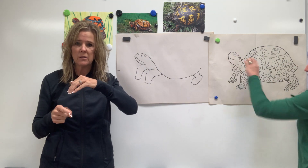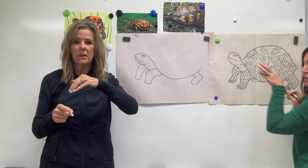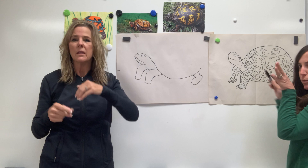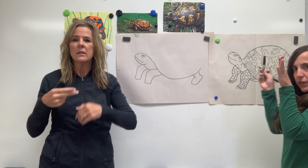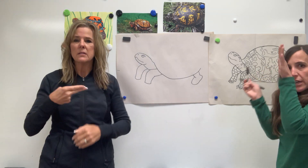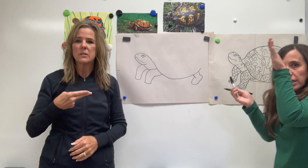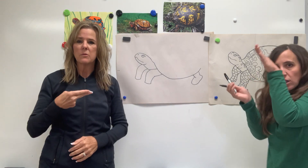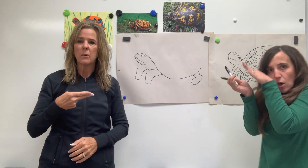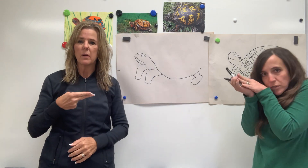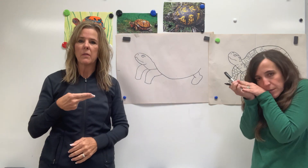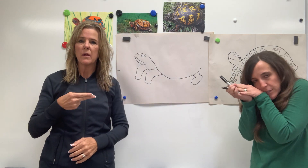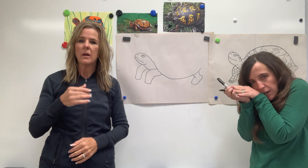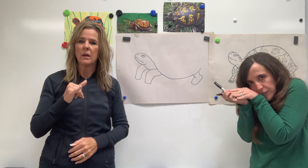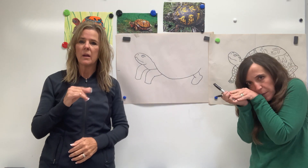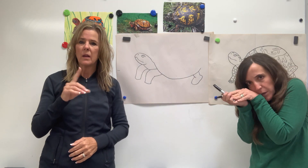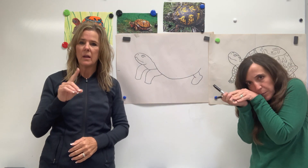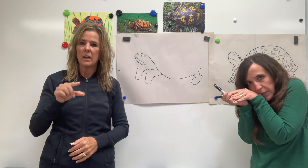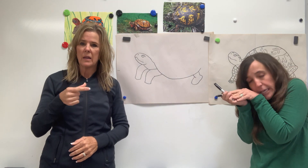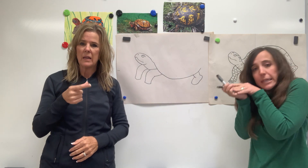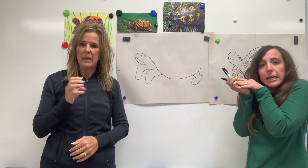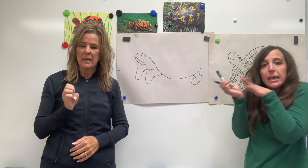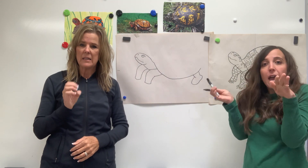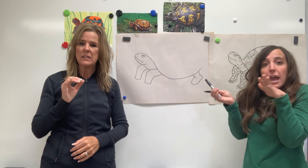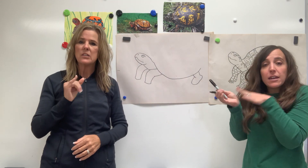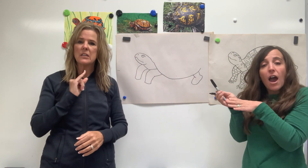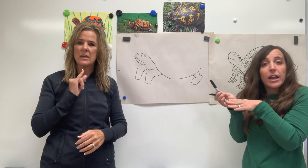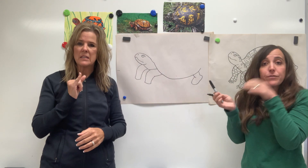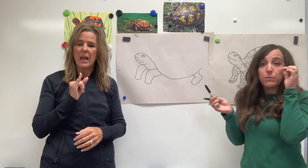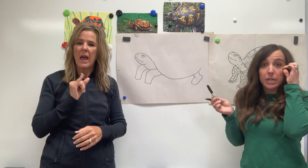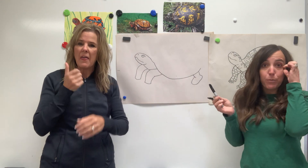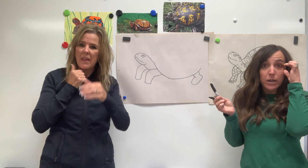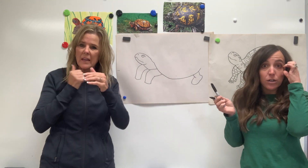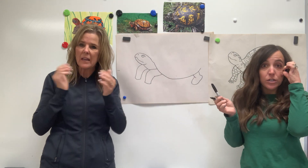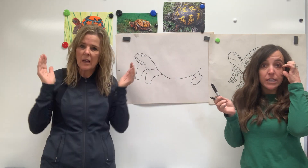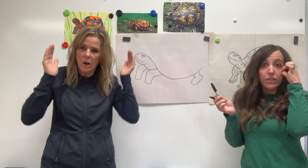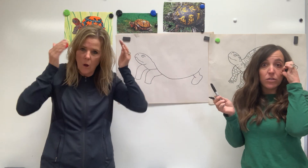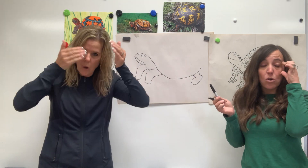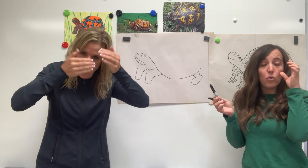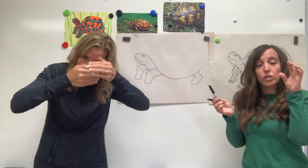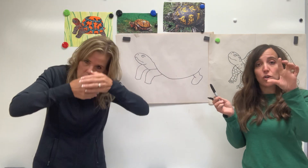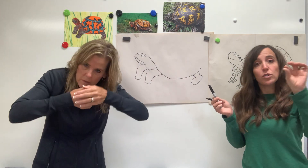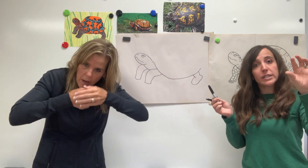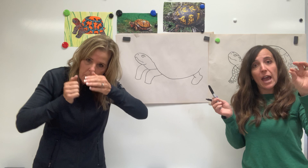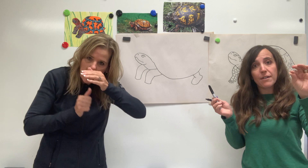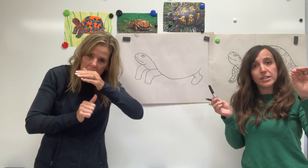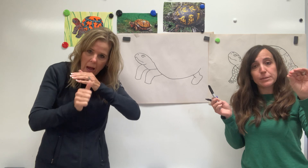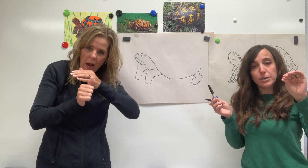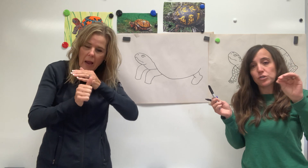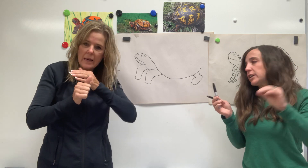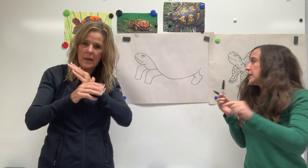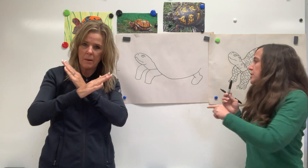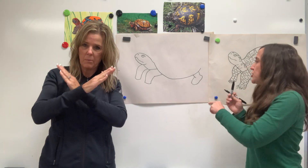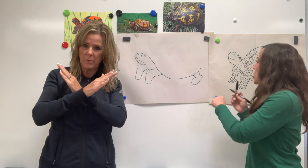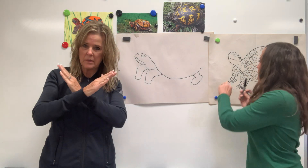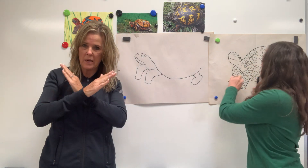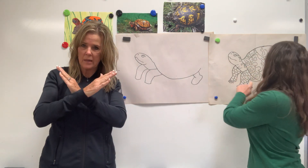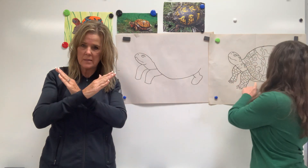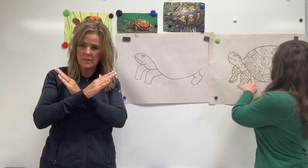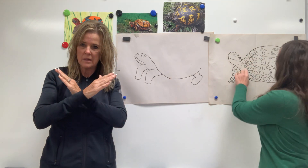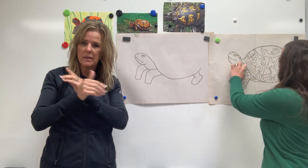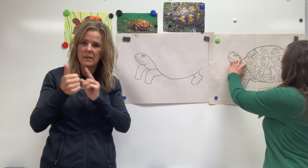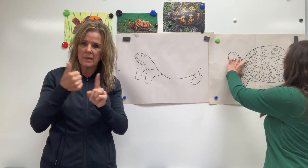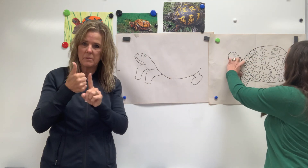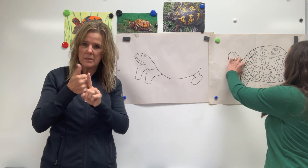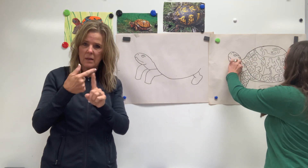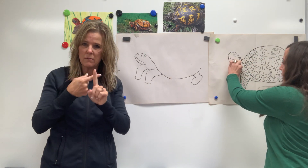is, and this is where they can close themselves up completely and hide from any predators. And they're the only turtles that have this special hinge